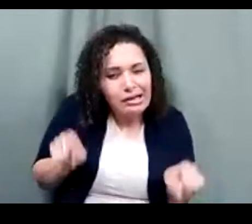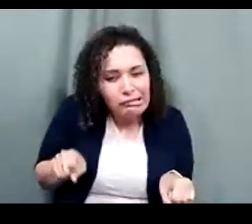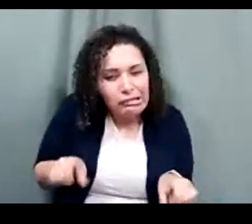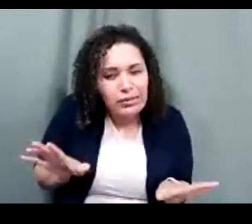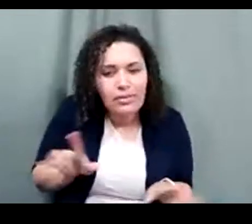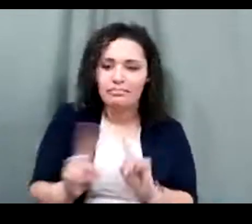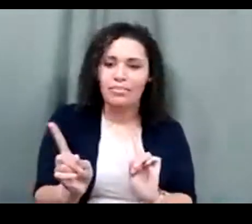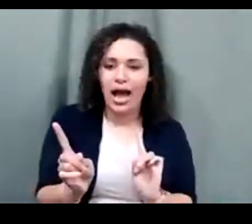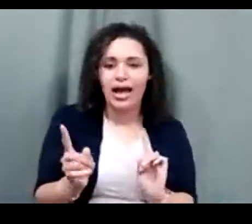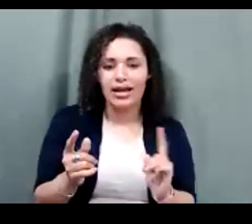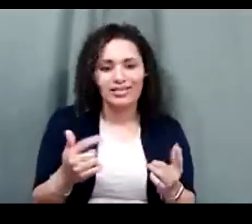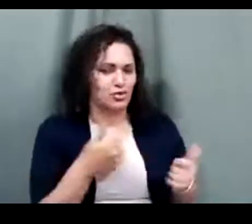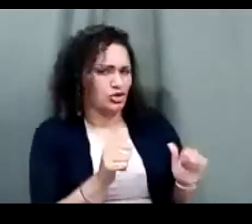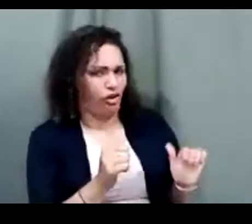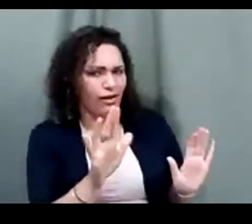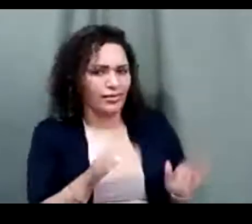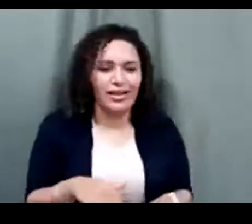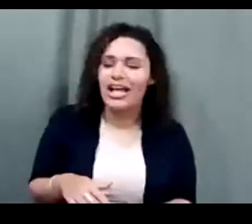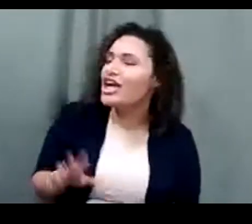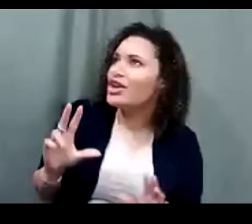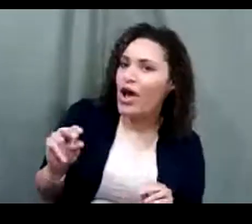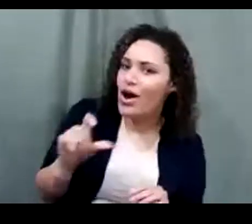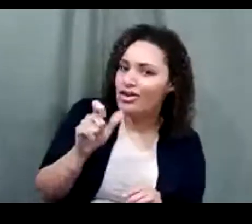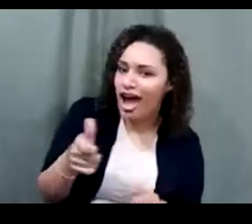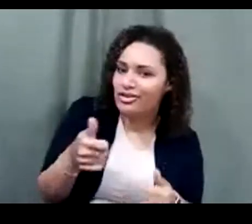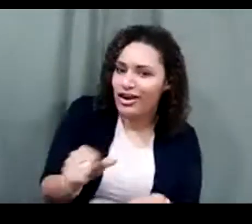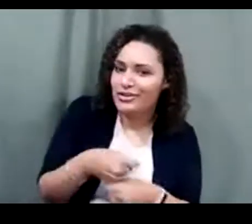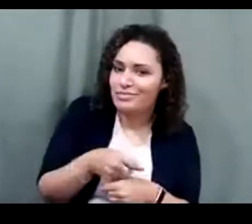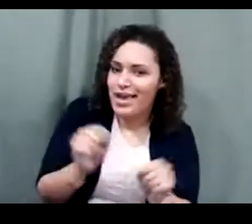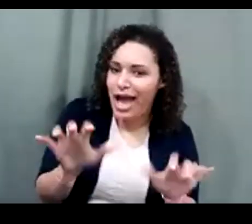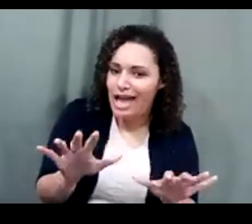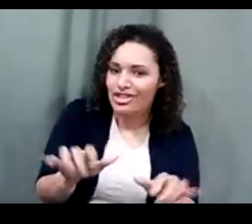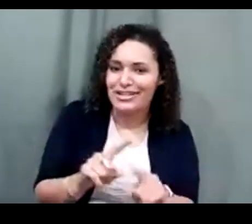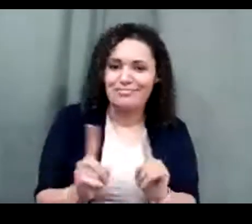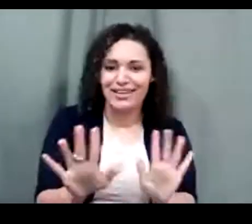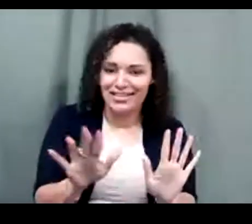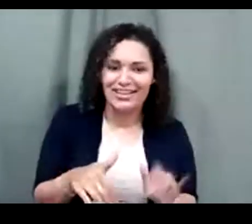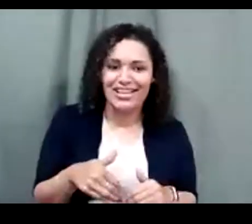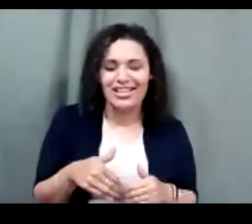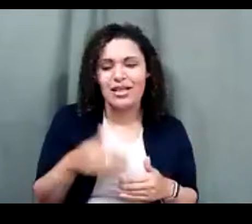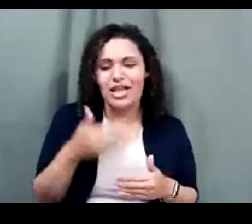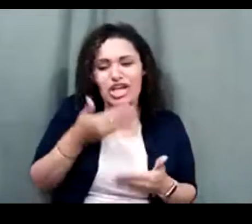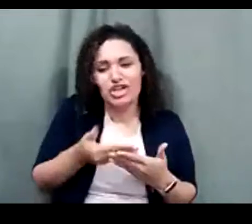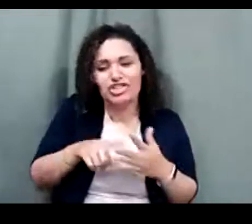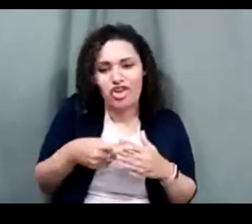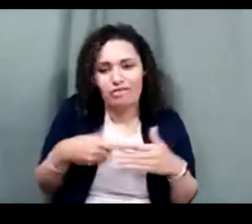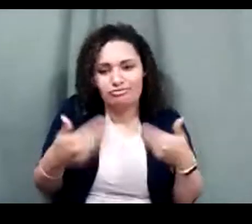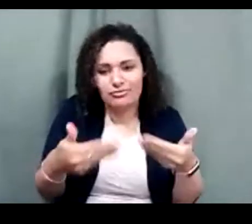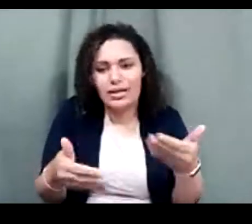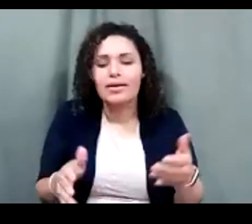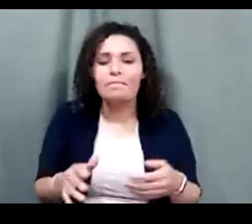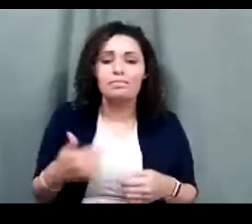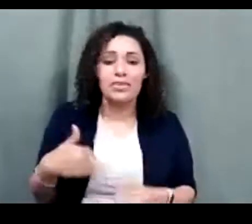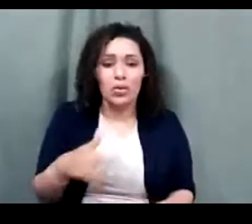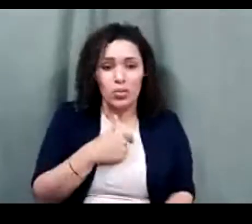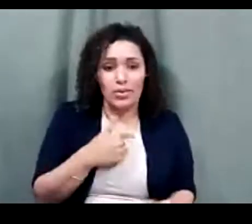it up. We're not trying to make magic from anything that's a little rough. We have pretty good starters. So that's great. Yeah. And I